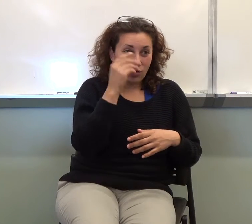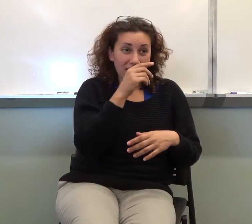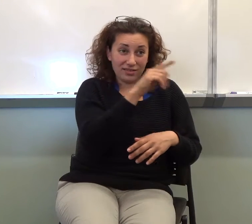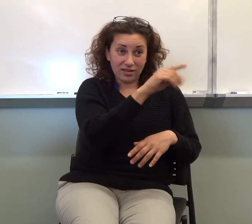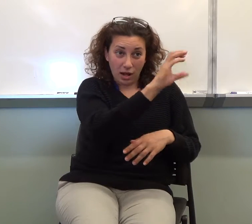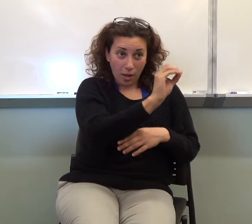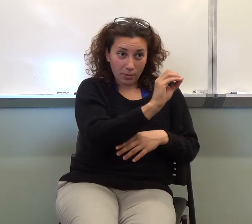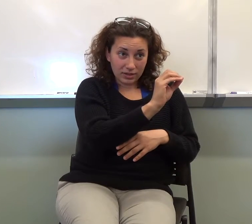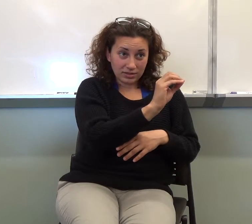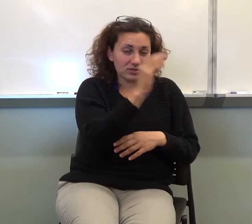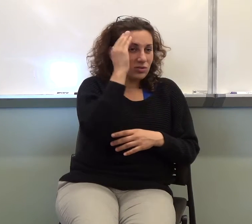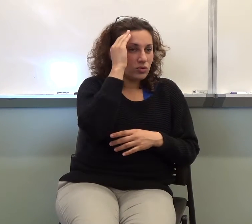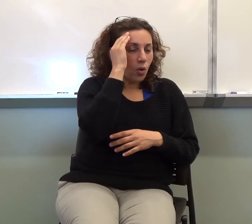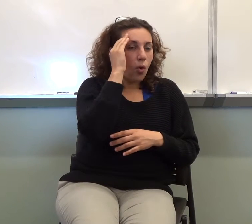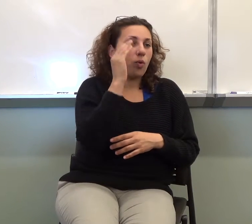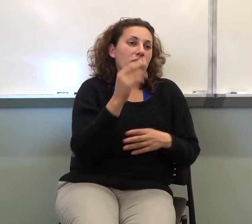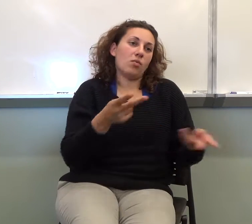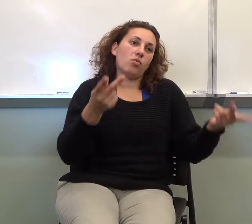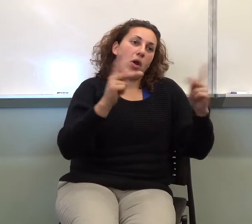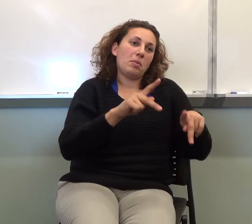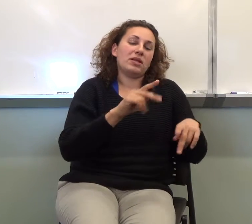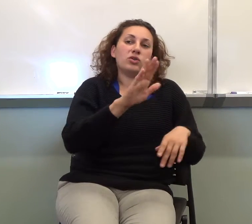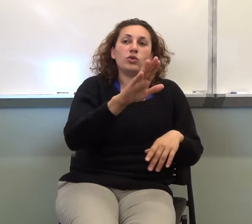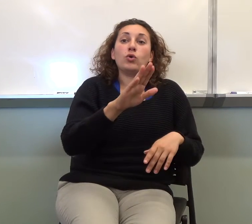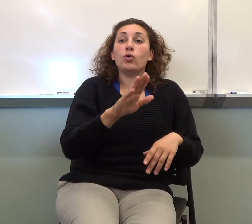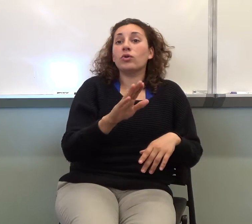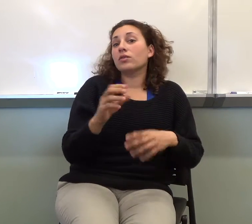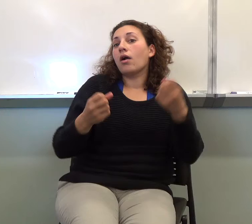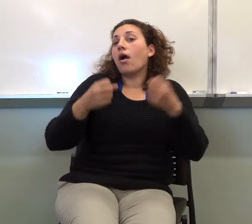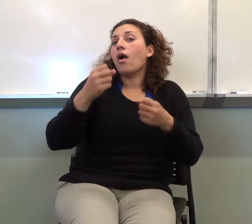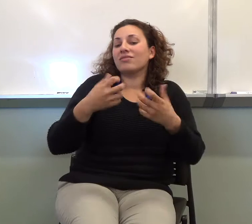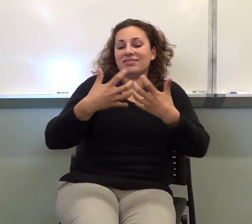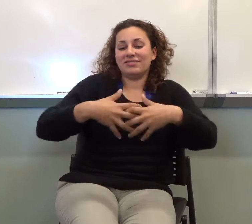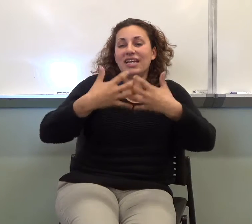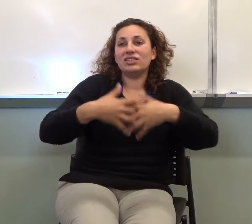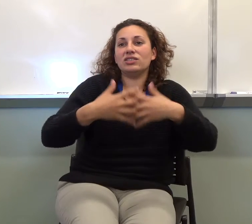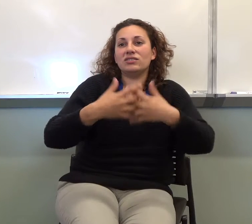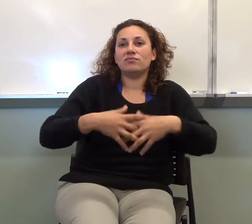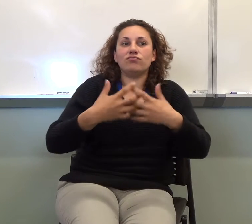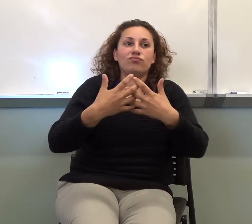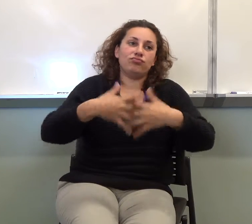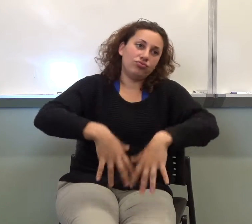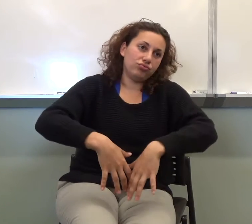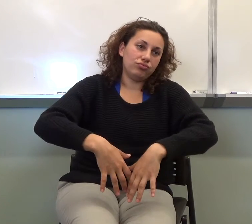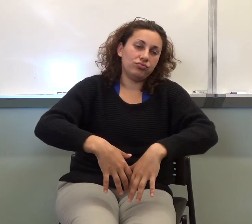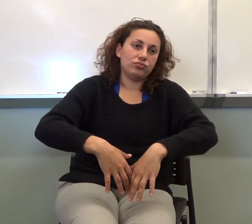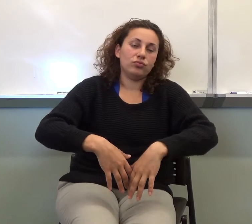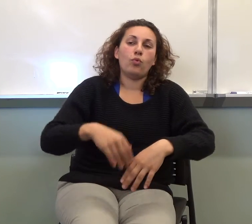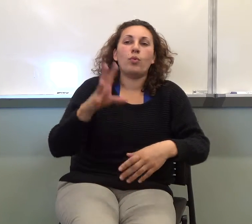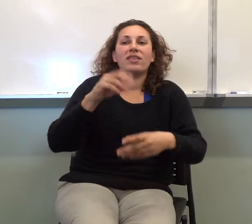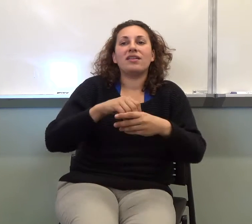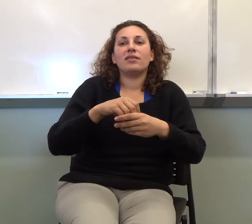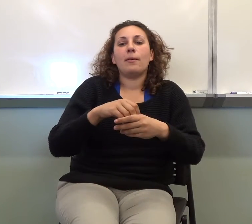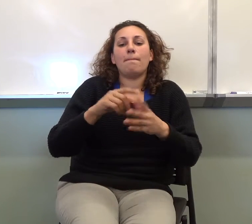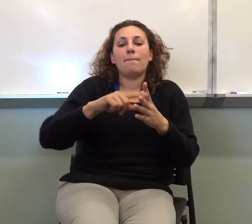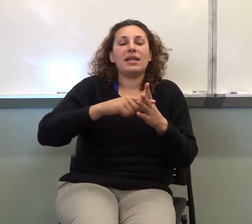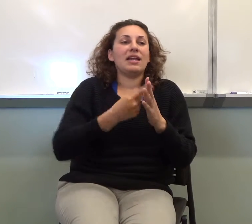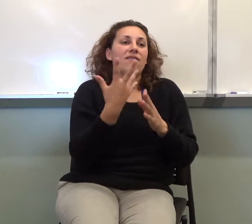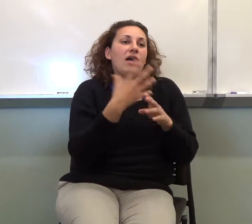your Toyota is going to have an engine failure in the first 5 years. It's very low, but it's there, you